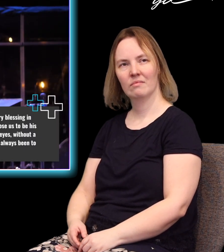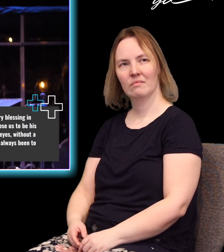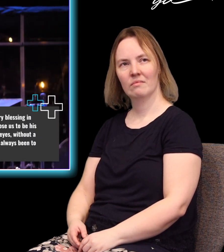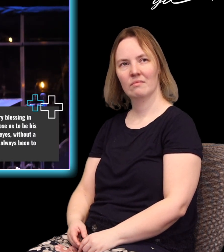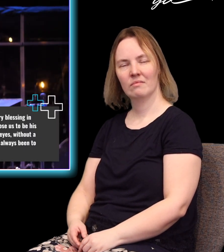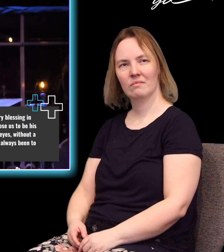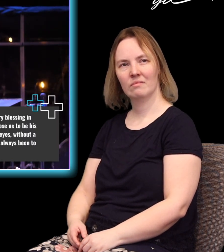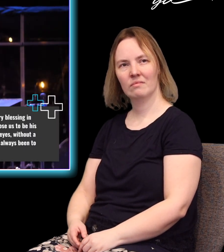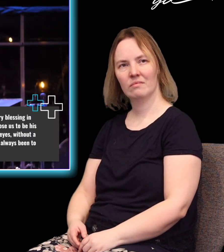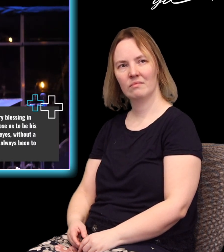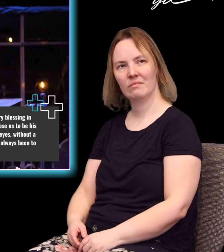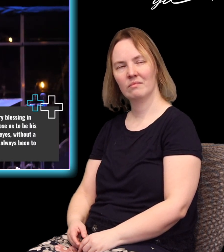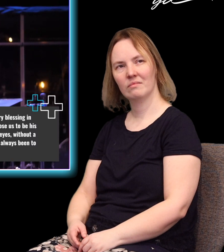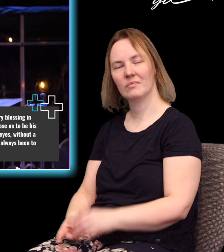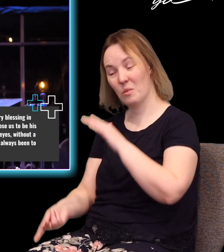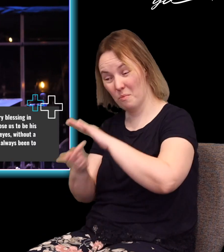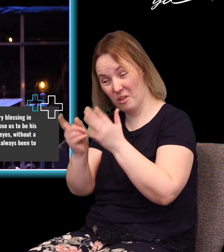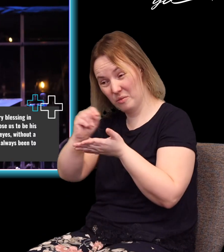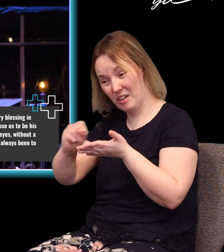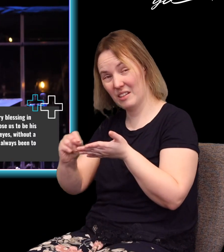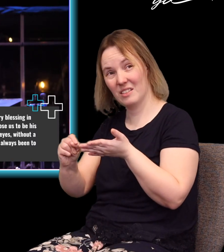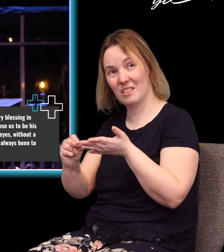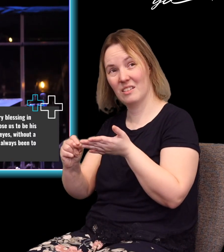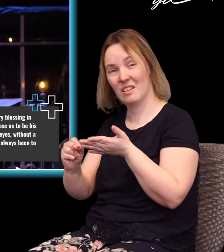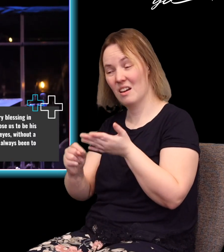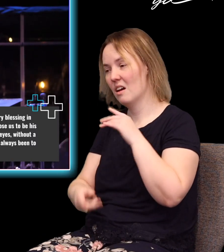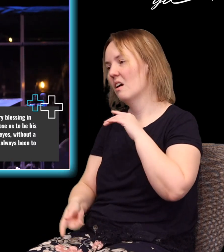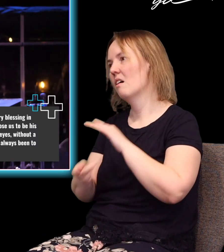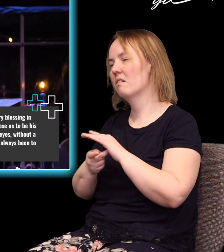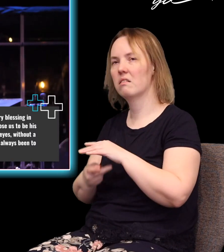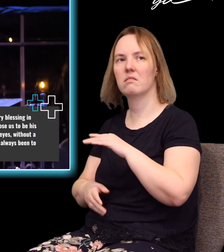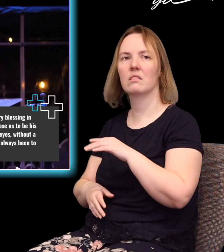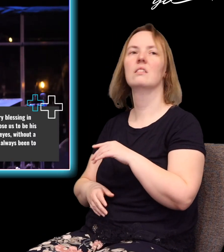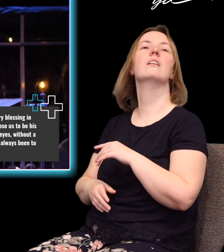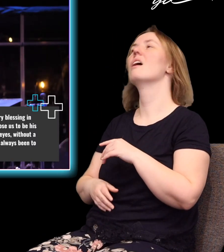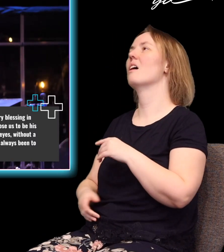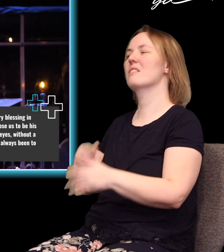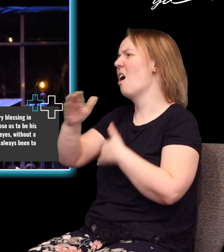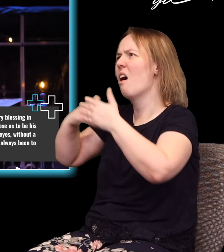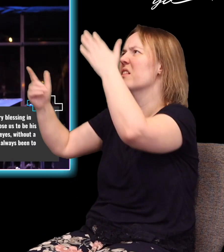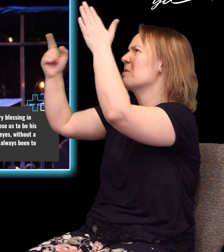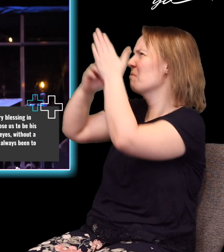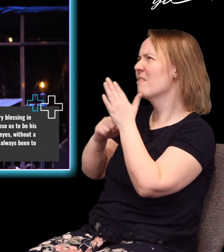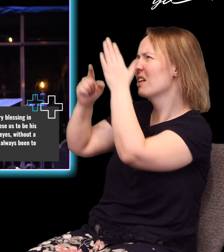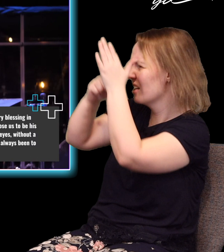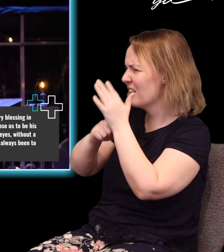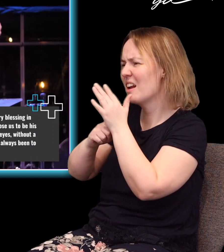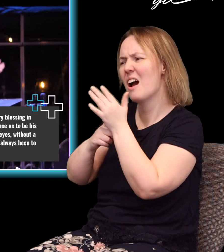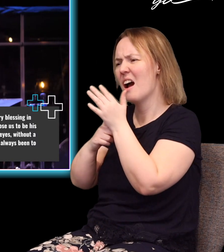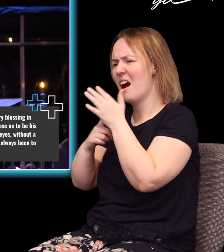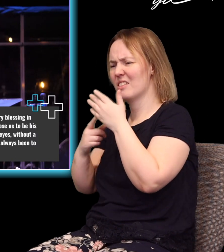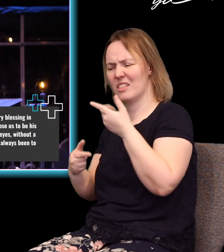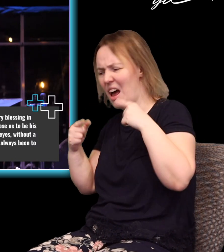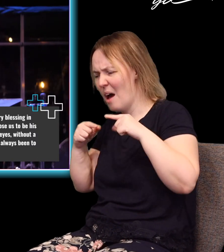Lord. I think when Paul, by the way, when he's writing this, I think Paul's just beside himself. Like just revelation is just flowing through me. Oh,